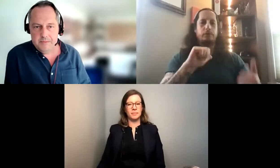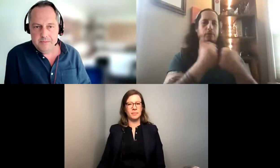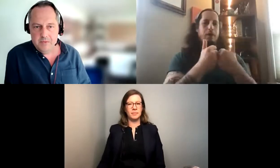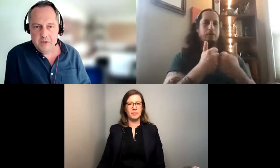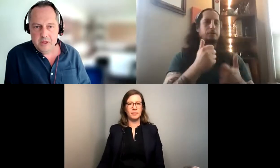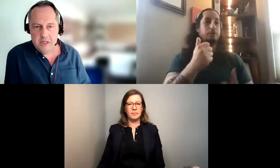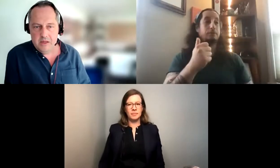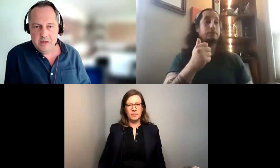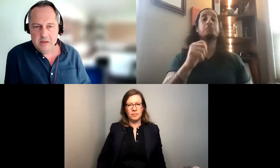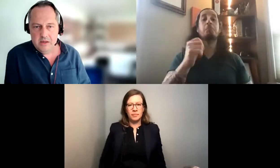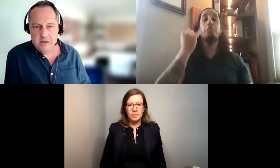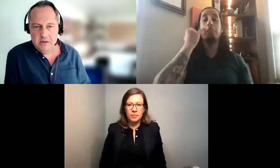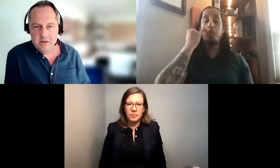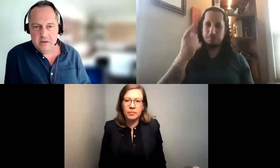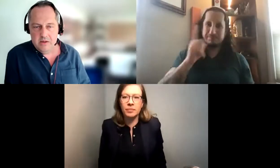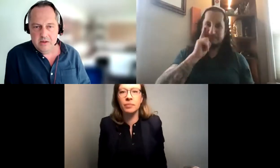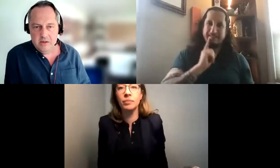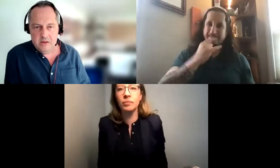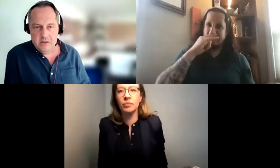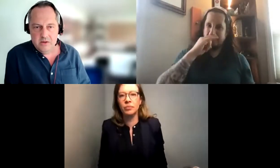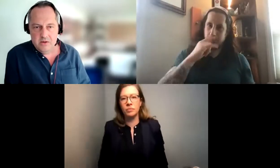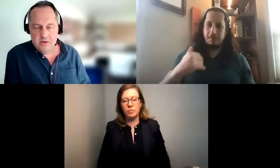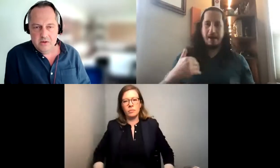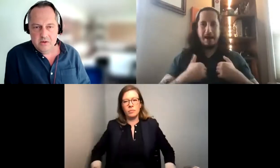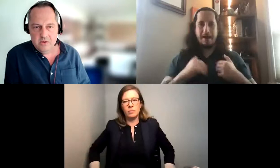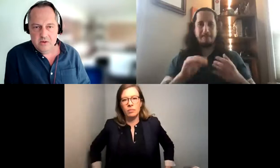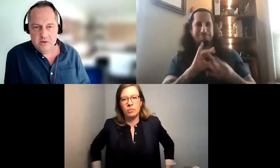Mm-hmm. One of the challenges,